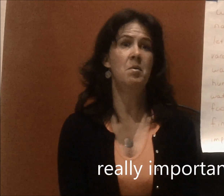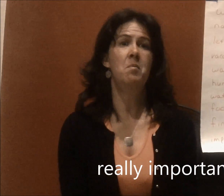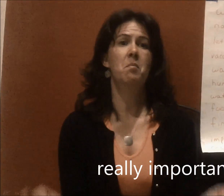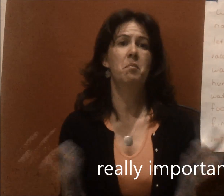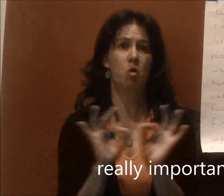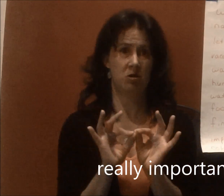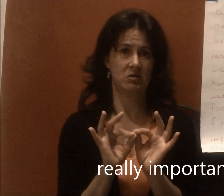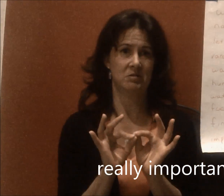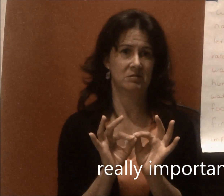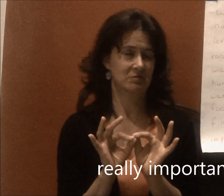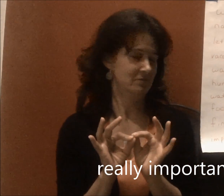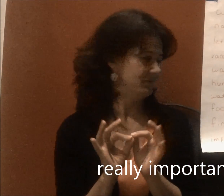Important.